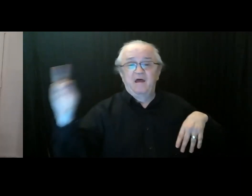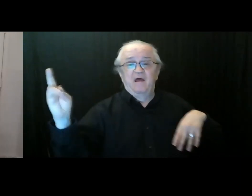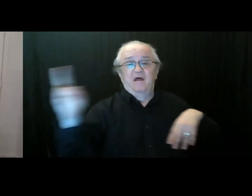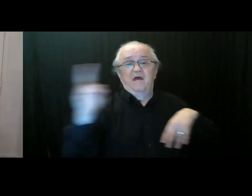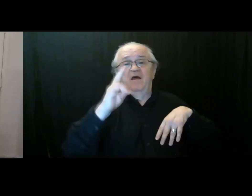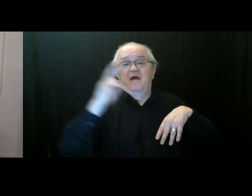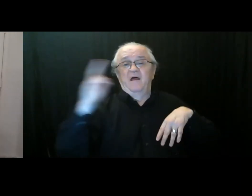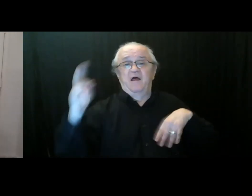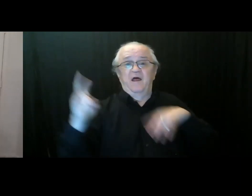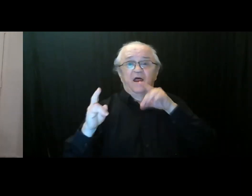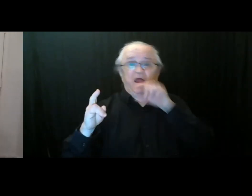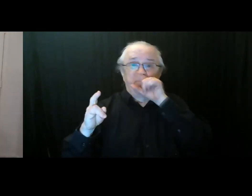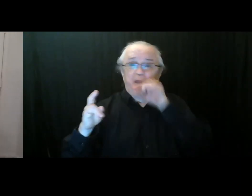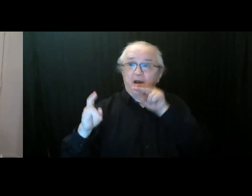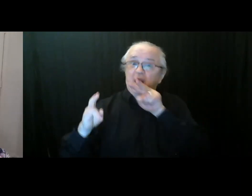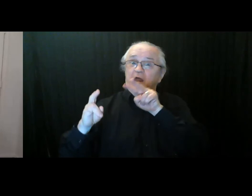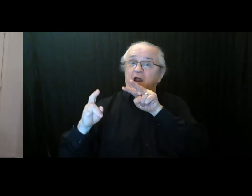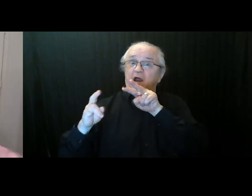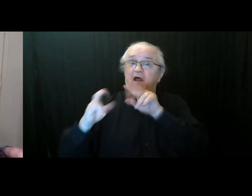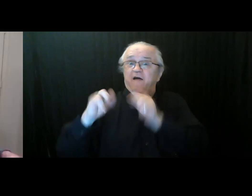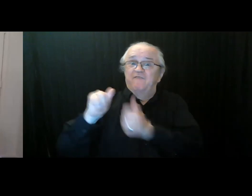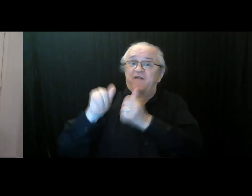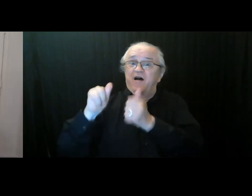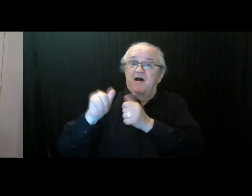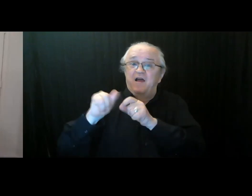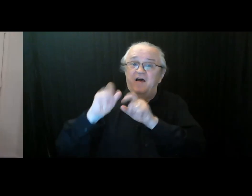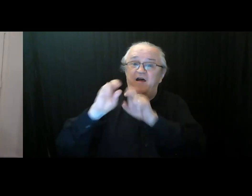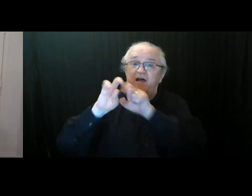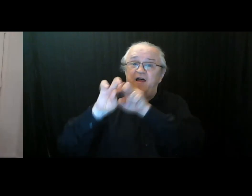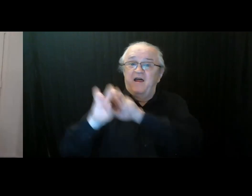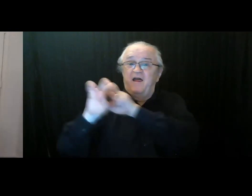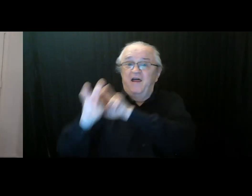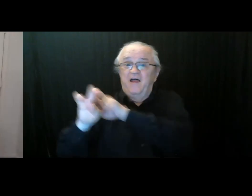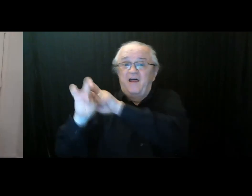genetic predisposition would kick in and he would begin to fly.